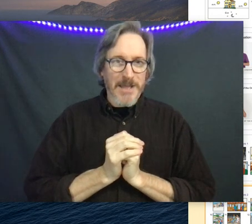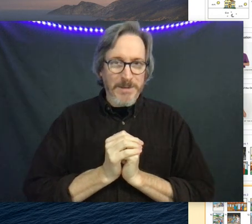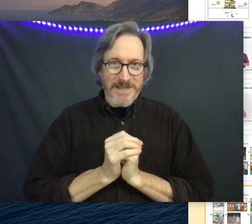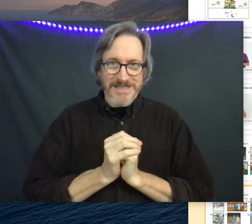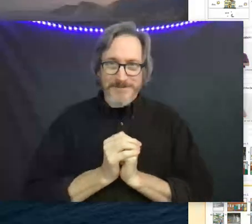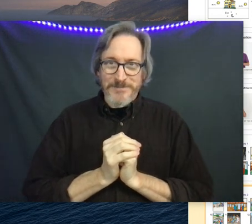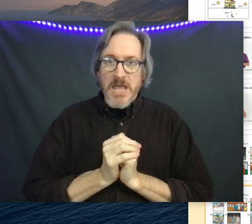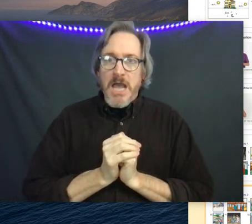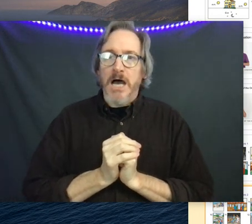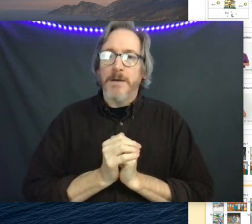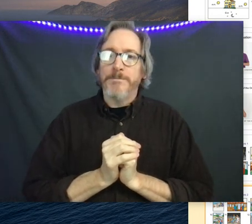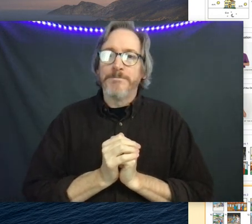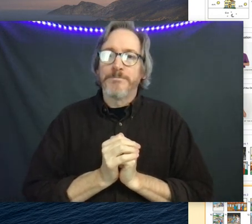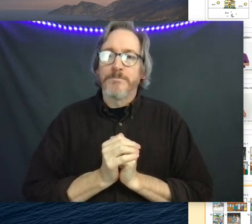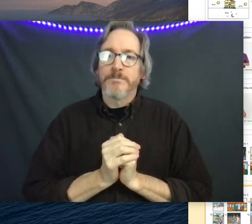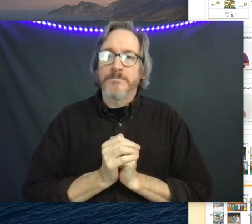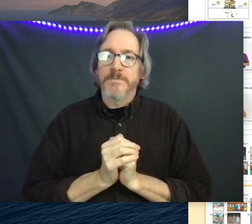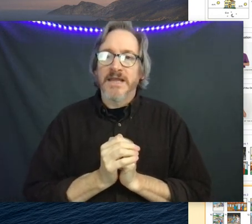I'm at peace.